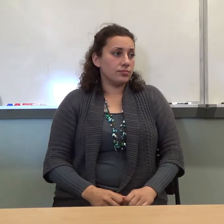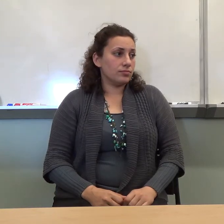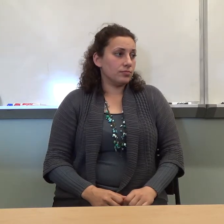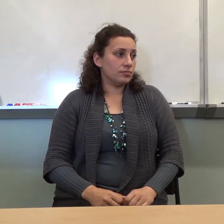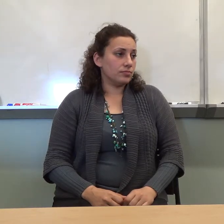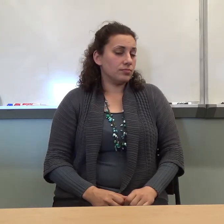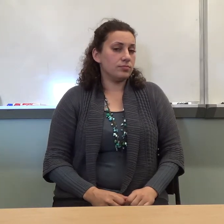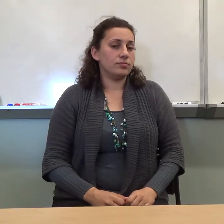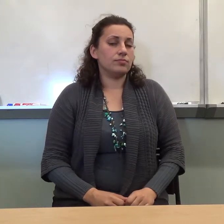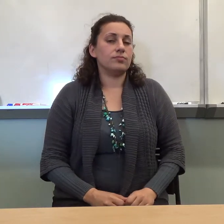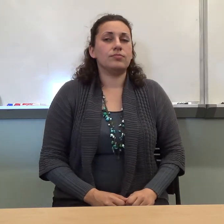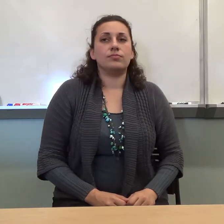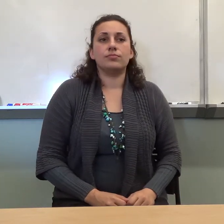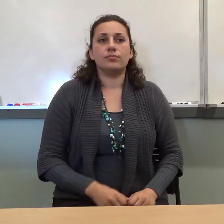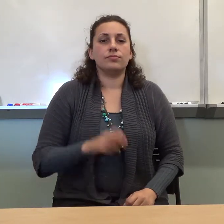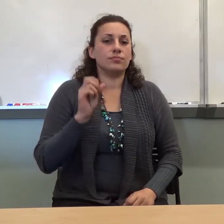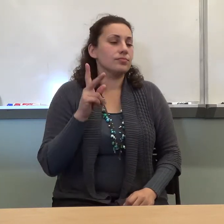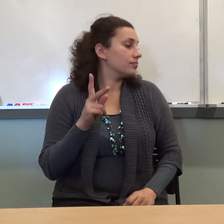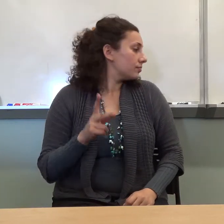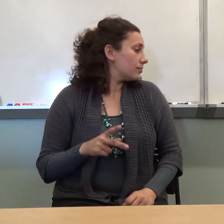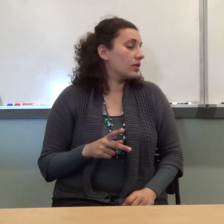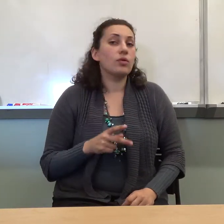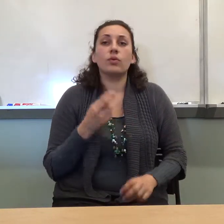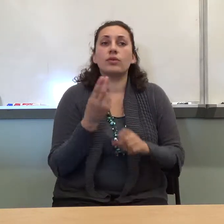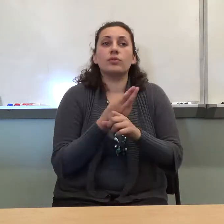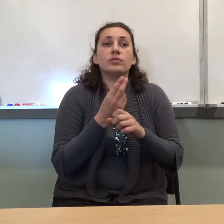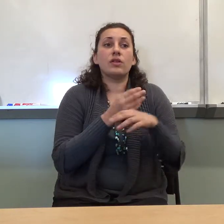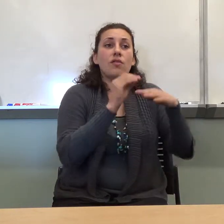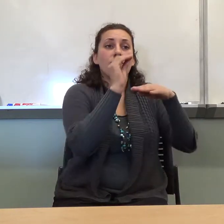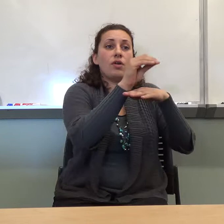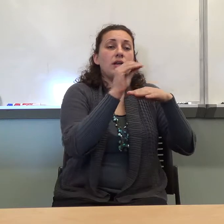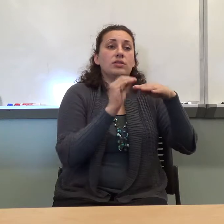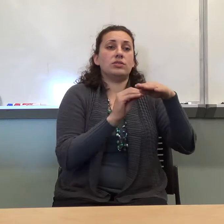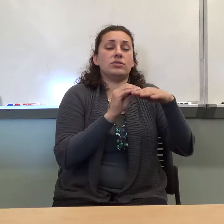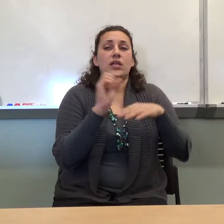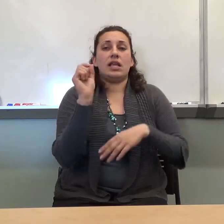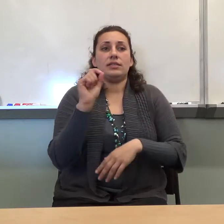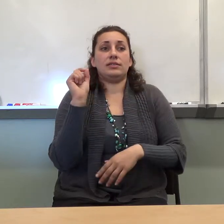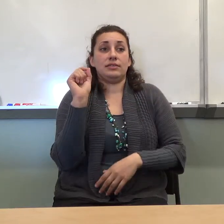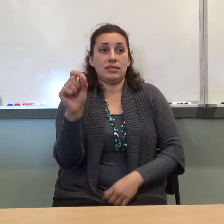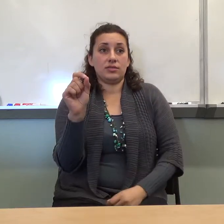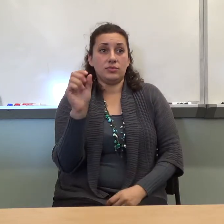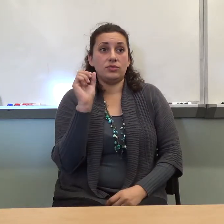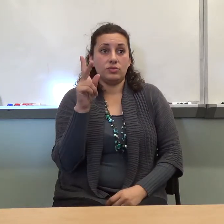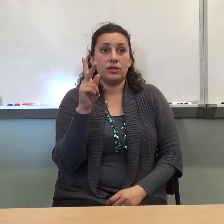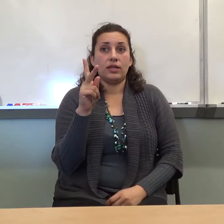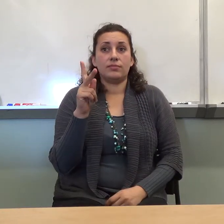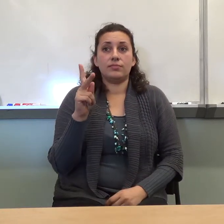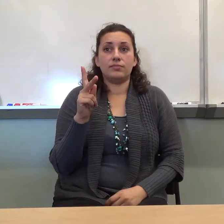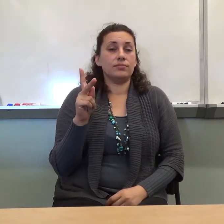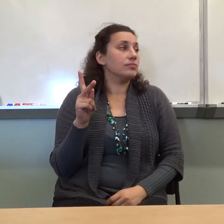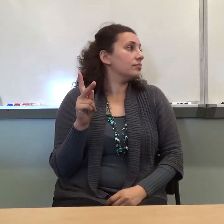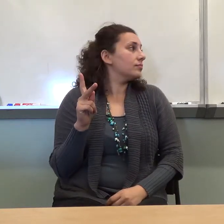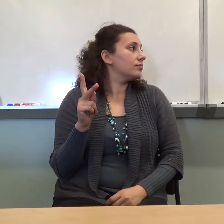Okay, we're going to take fractions and decimals to a new height now. You'll probably learn more about them than you want to